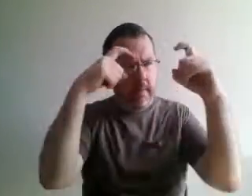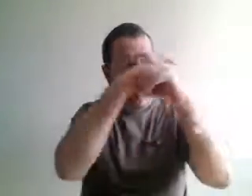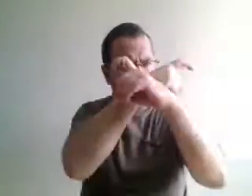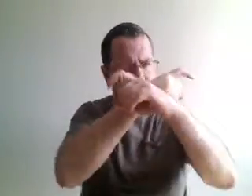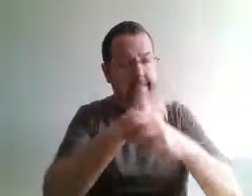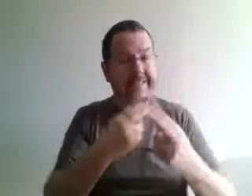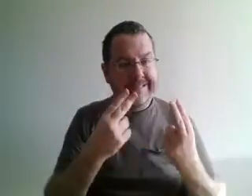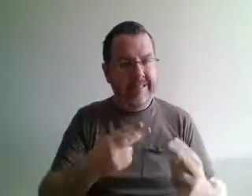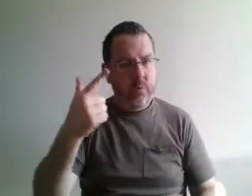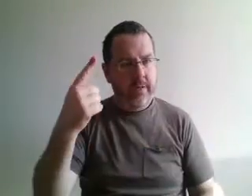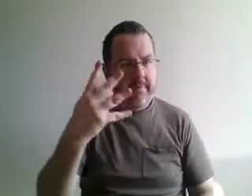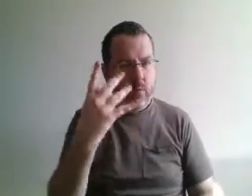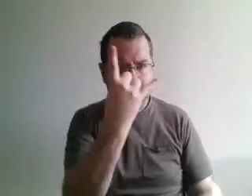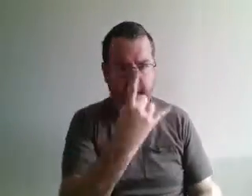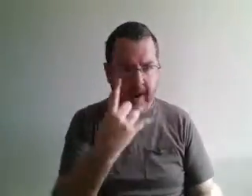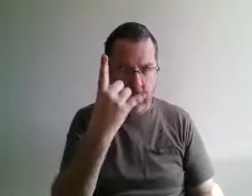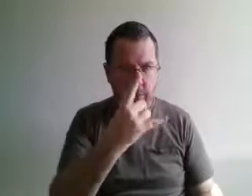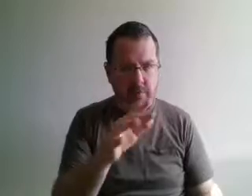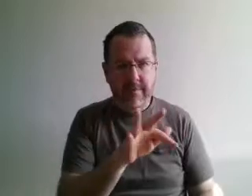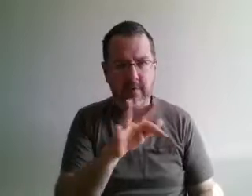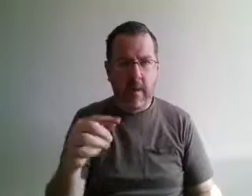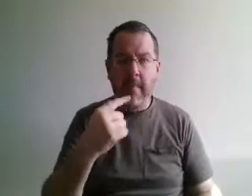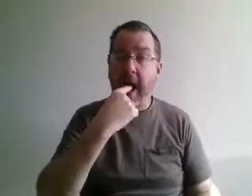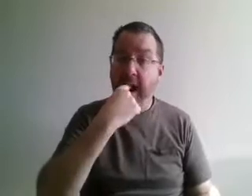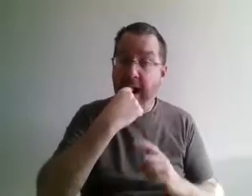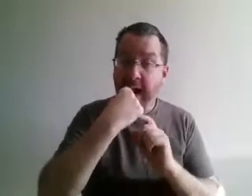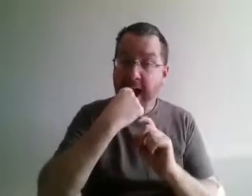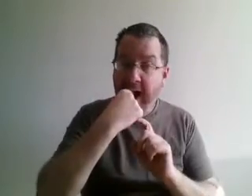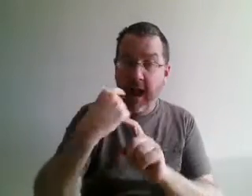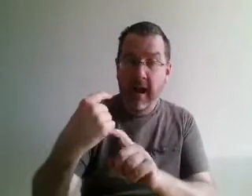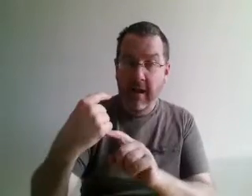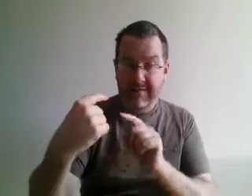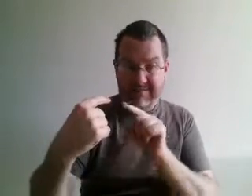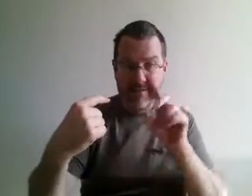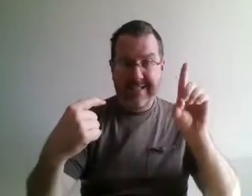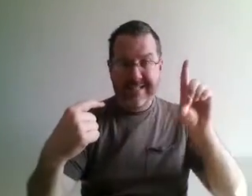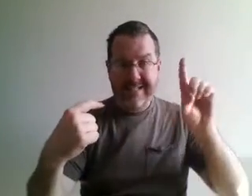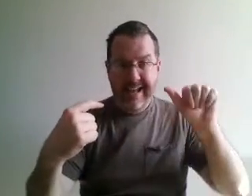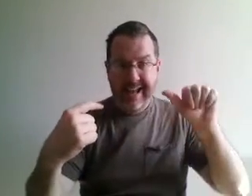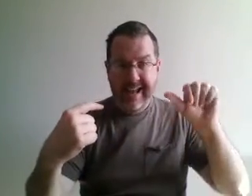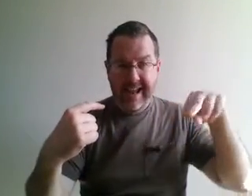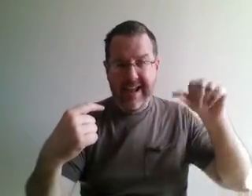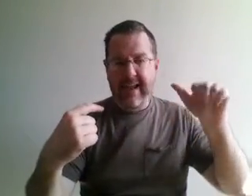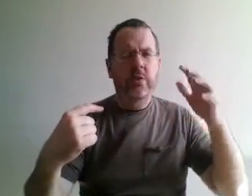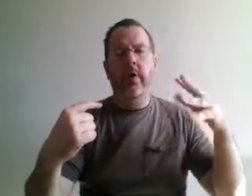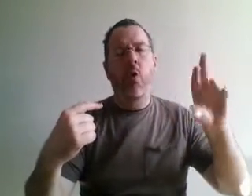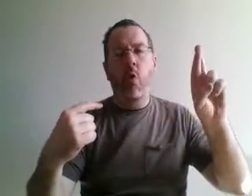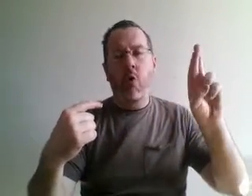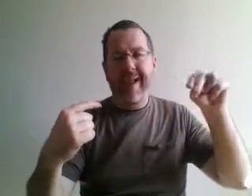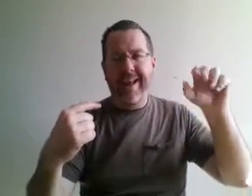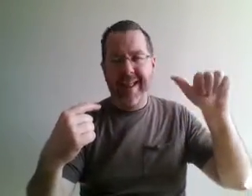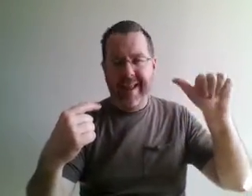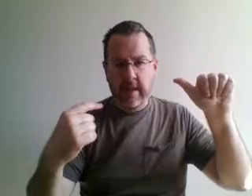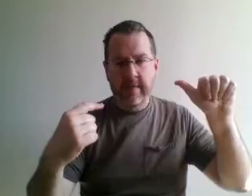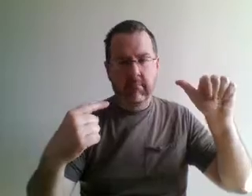thereabouts between extracting the DNA from the RNA from the sample, running it on this PCR machine, which